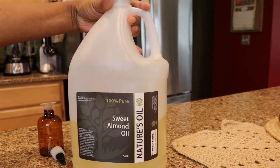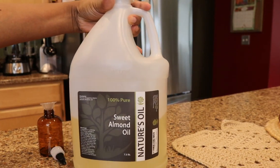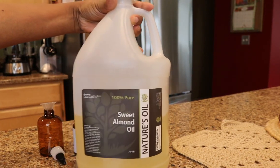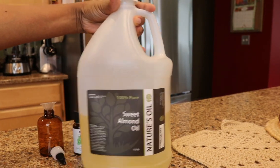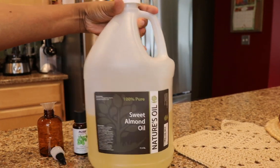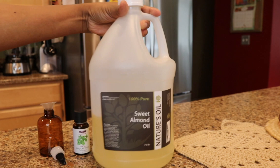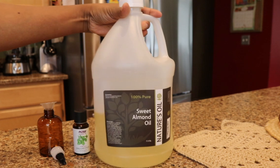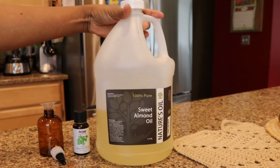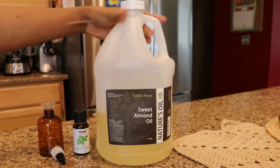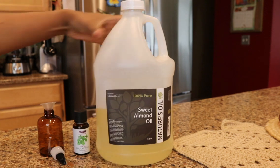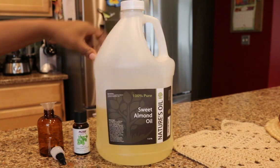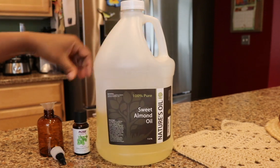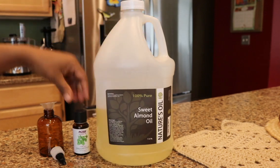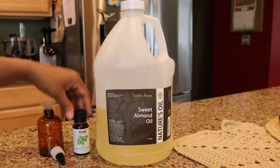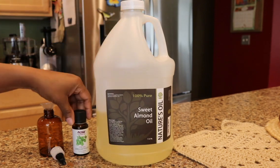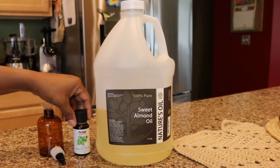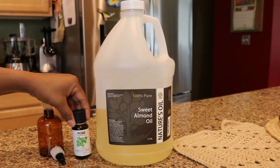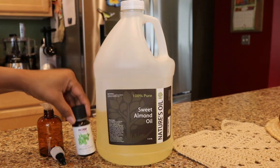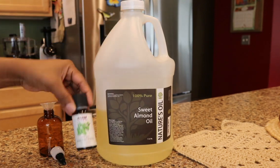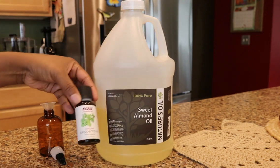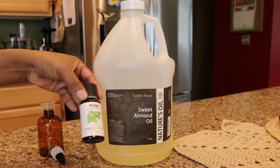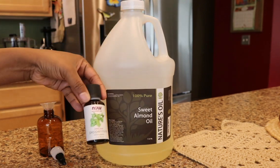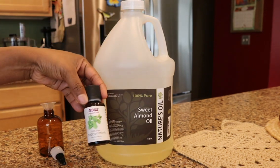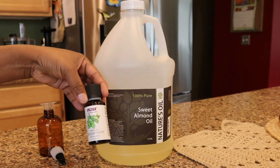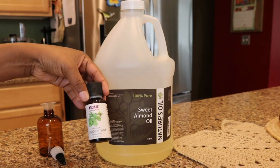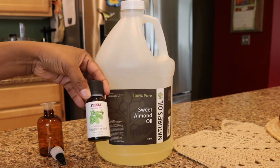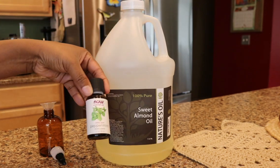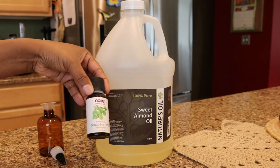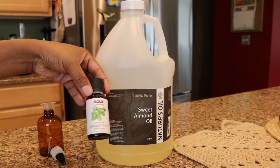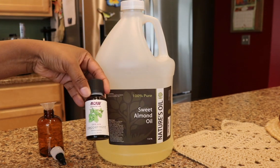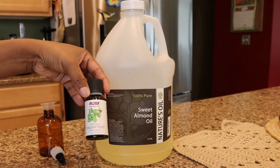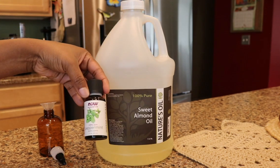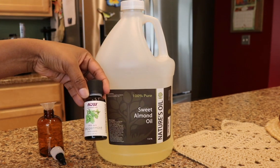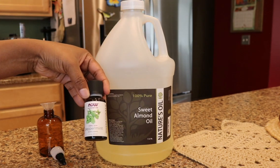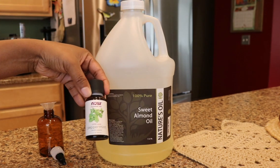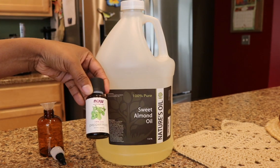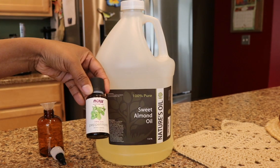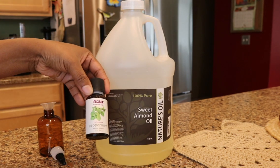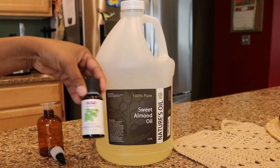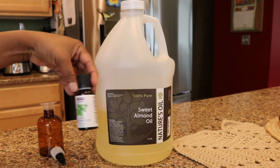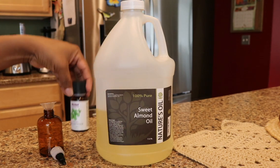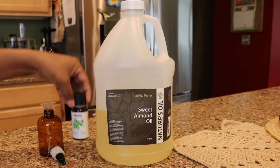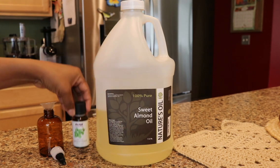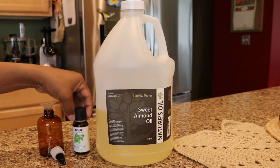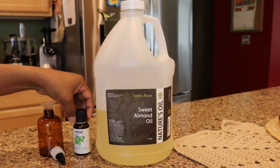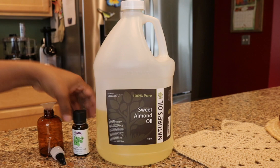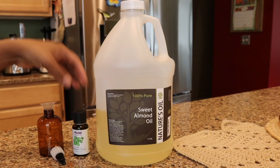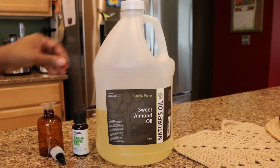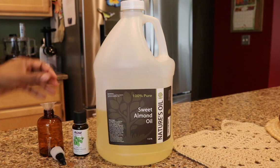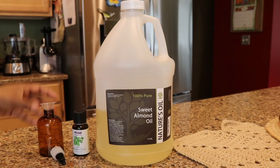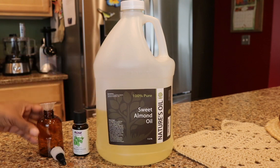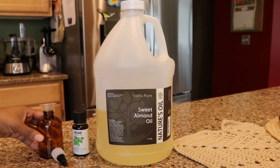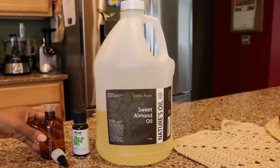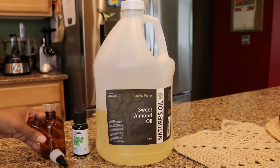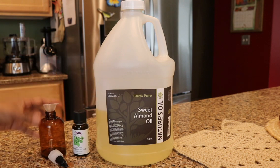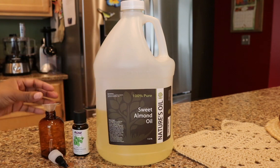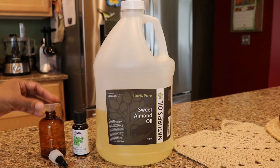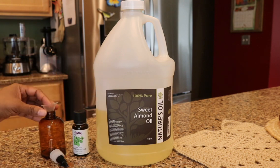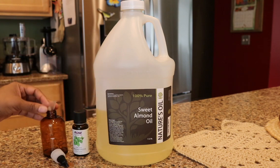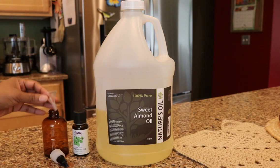oil to make this recipe today. I also have some peppermint essential oil here, along with this little plastic amber